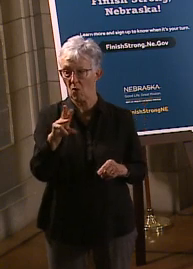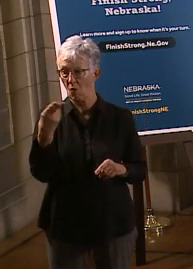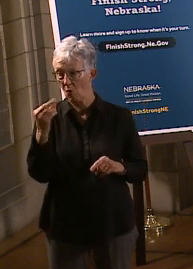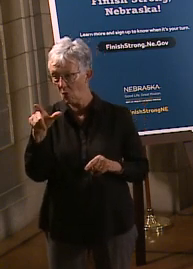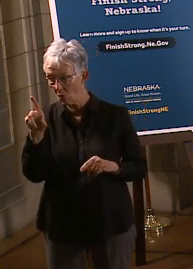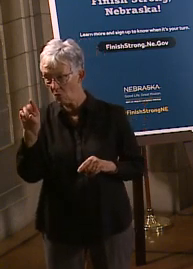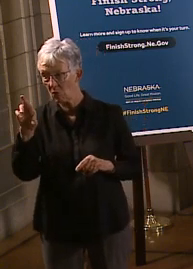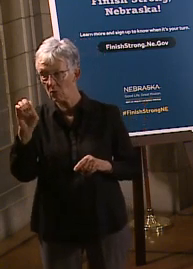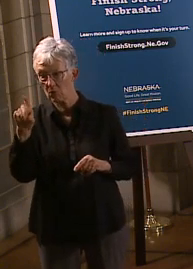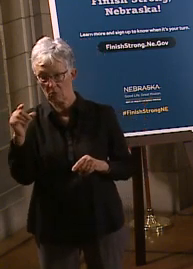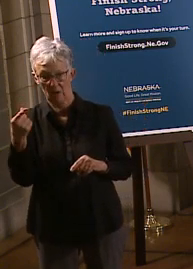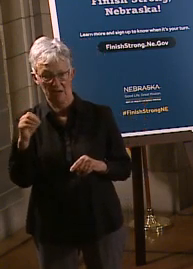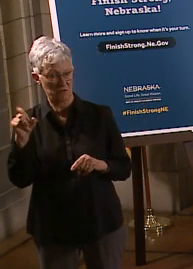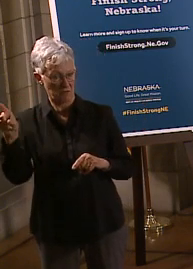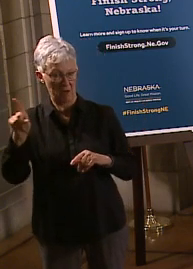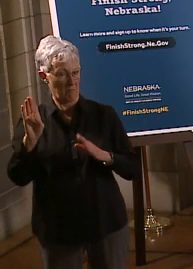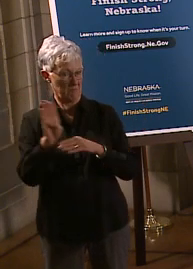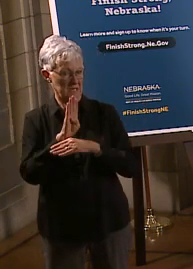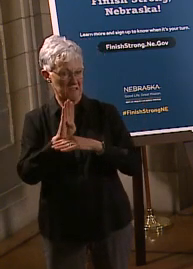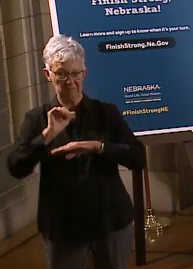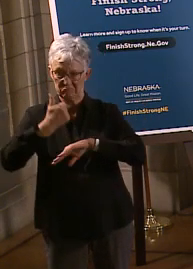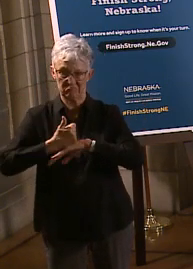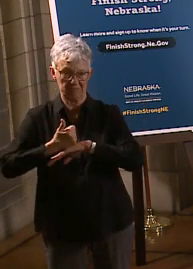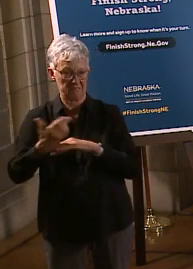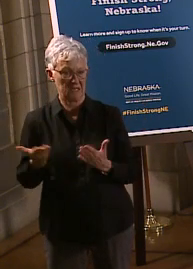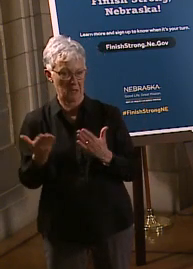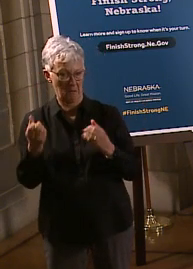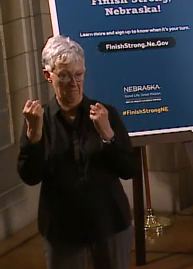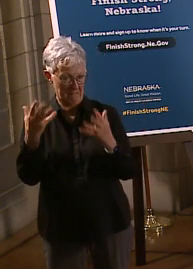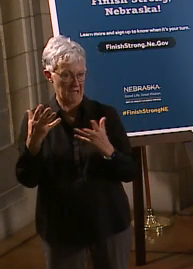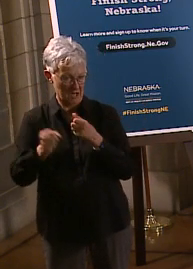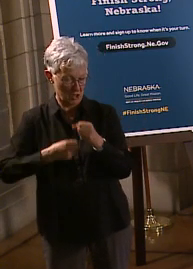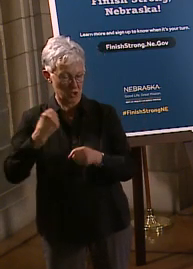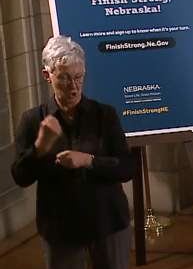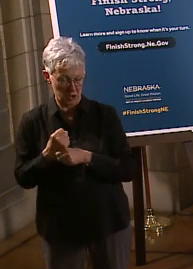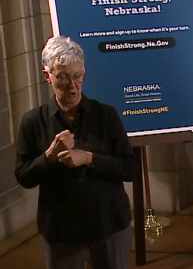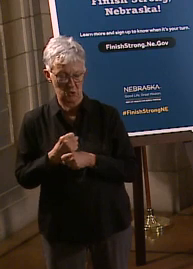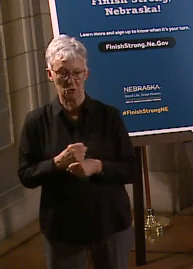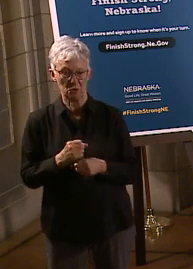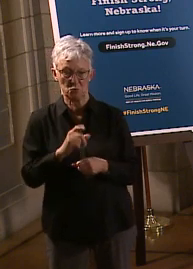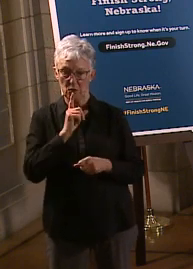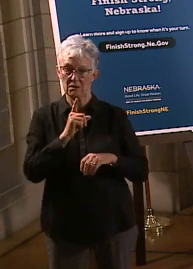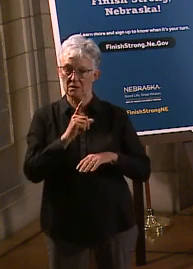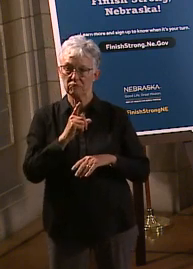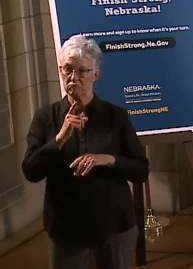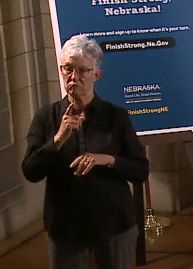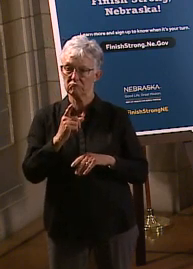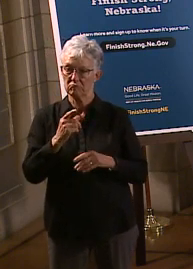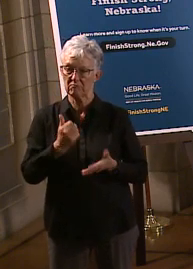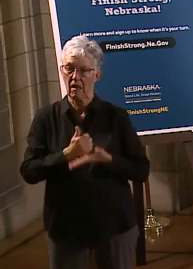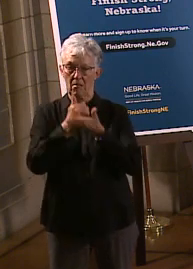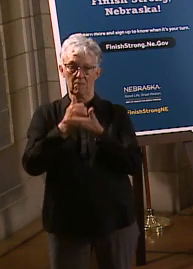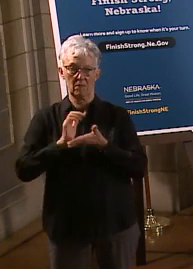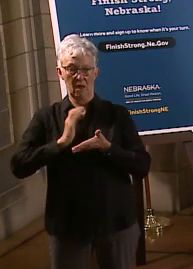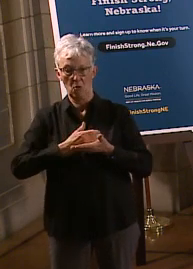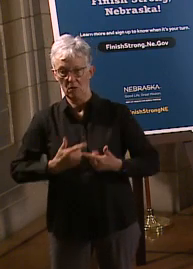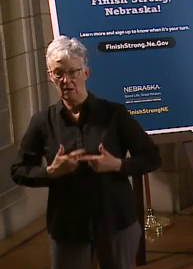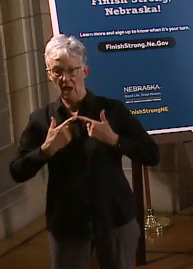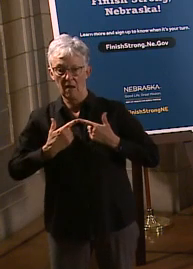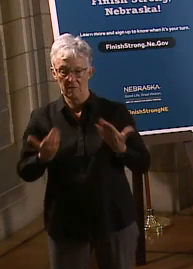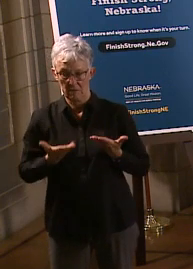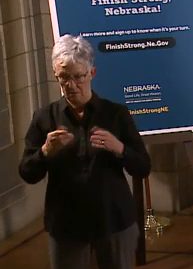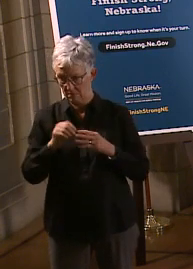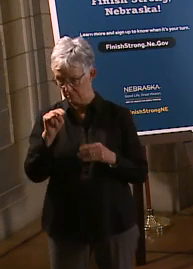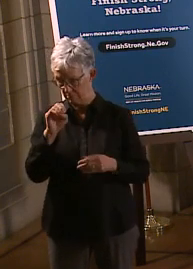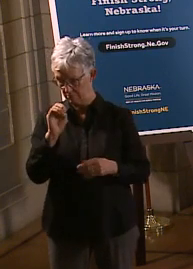state for a number of decades and have really helped contribute to the great quality of life we have here in our state. They